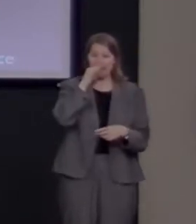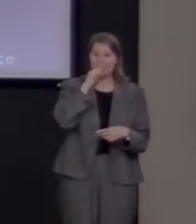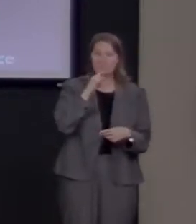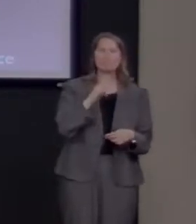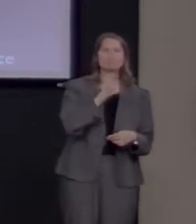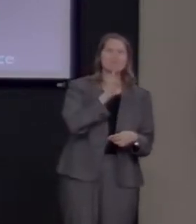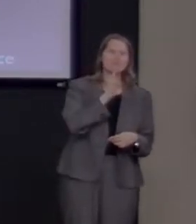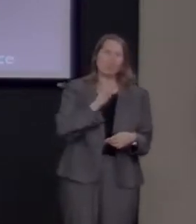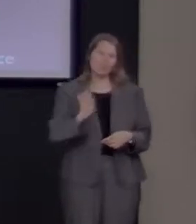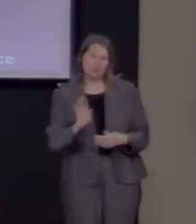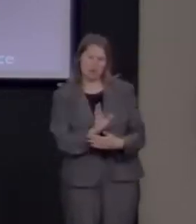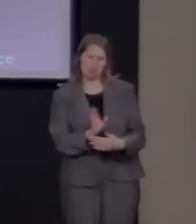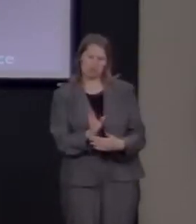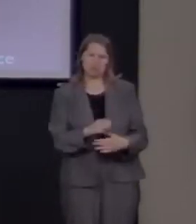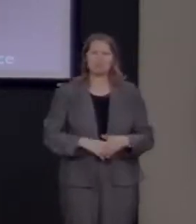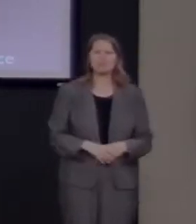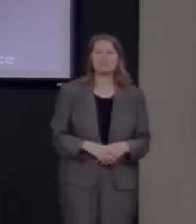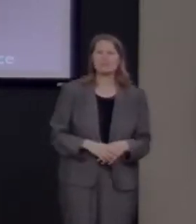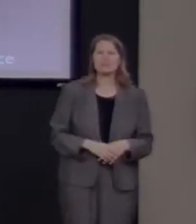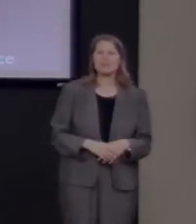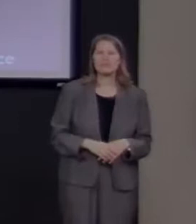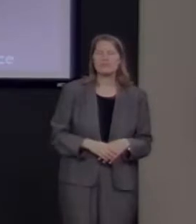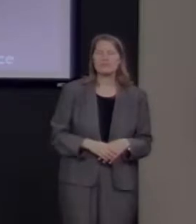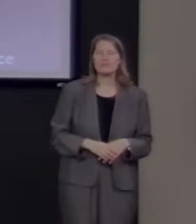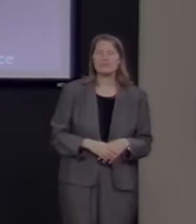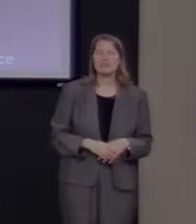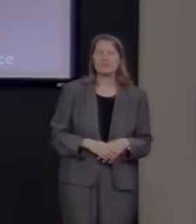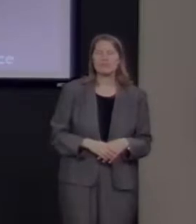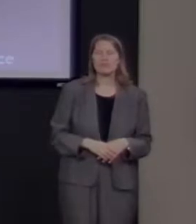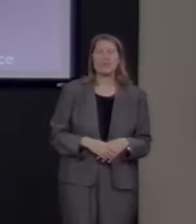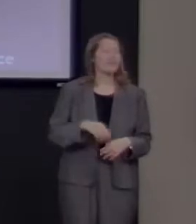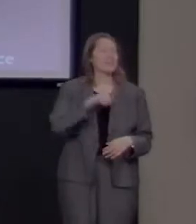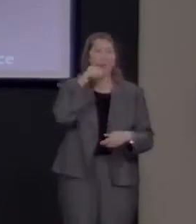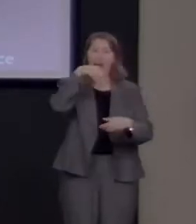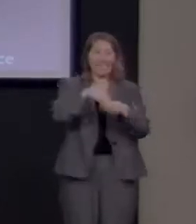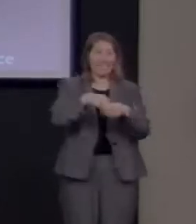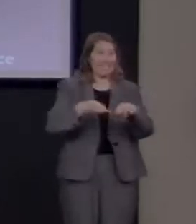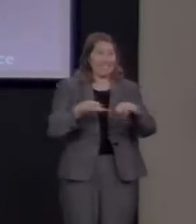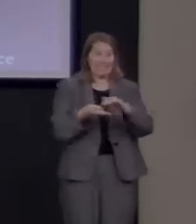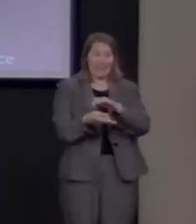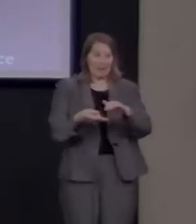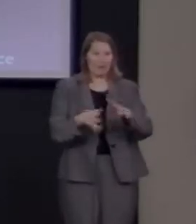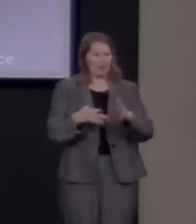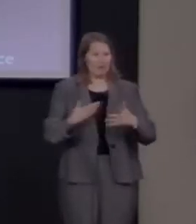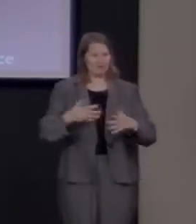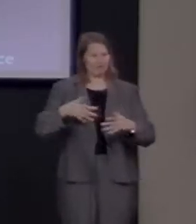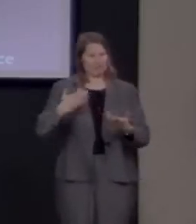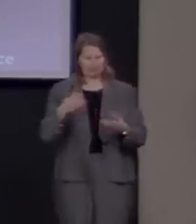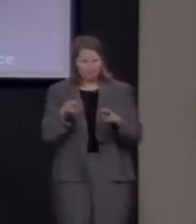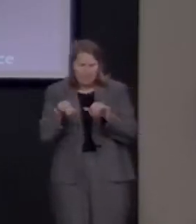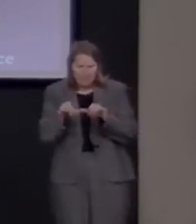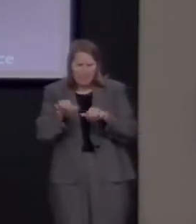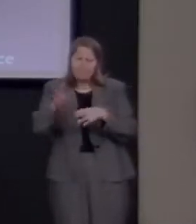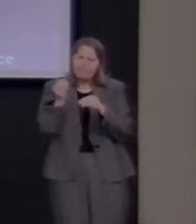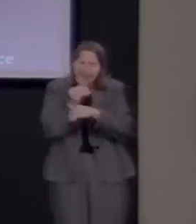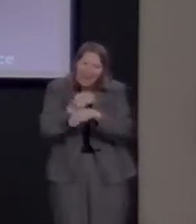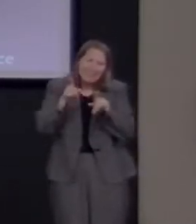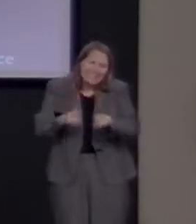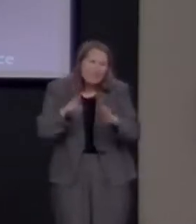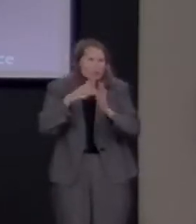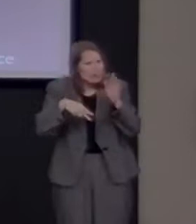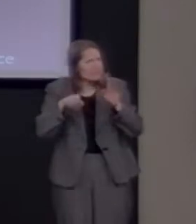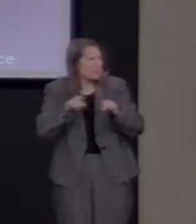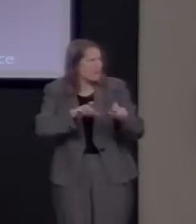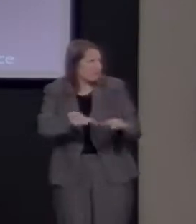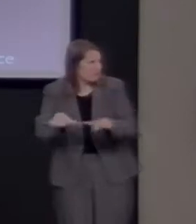of 7 and 9 years of age. Outside of the scanner, outside of the fMRI scanner, she measured their math and reading